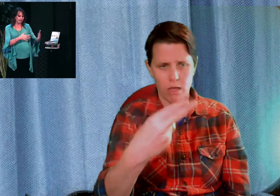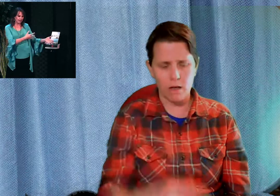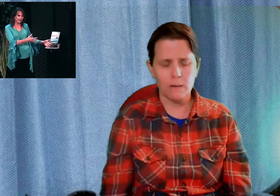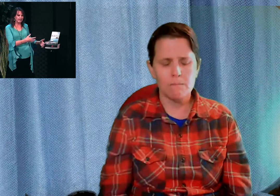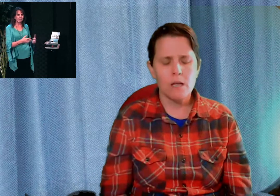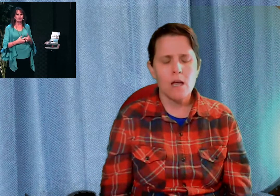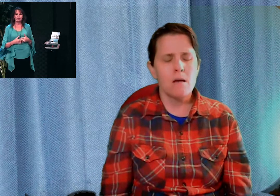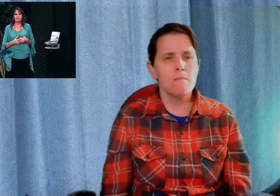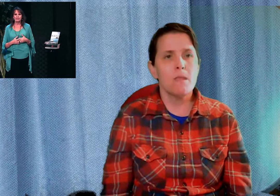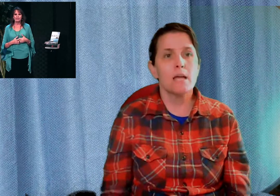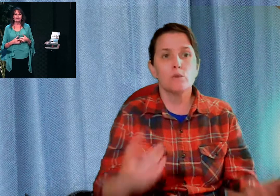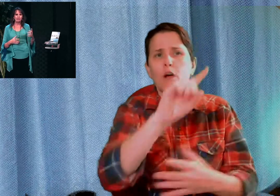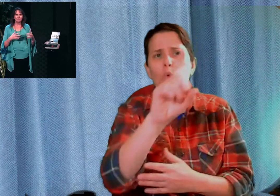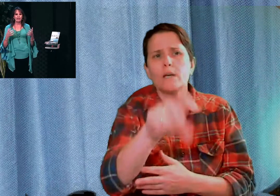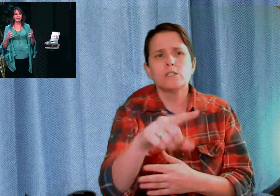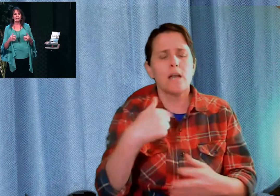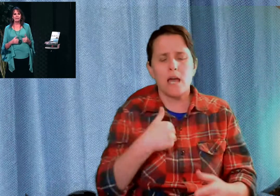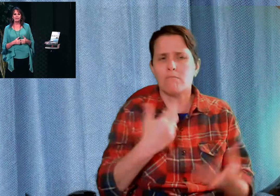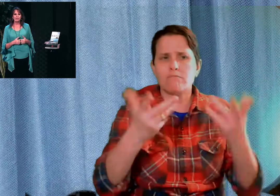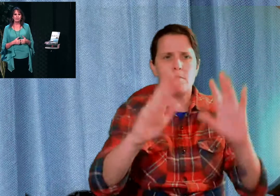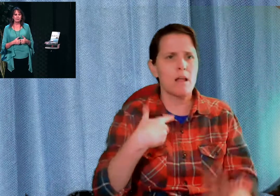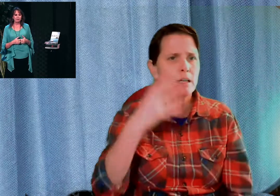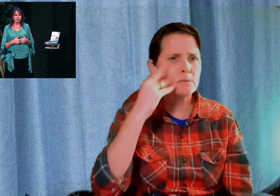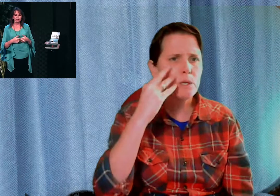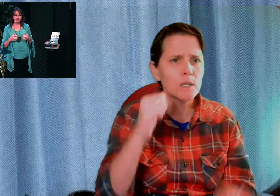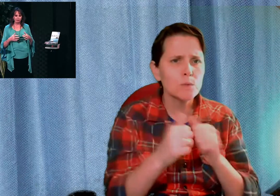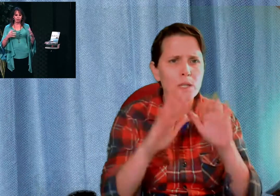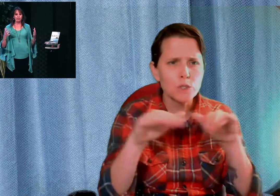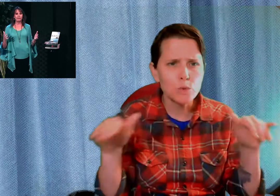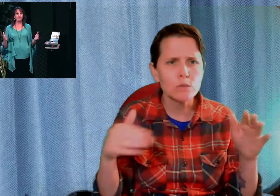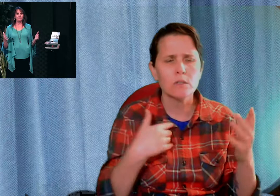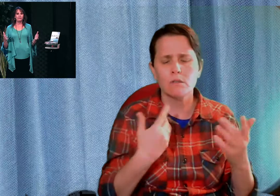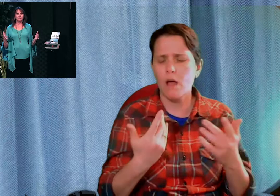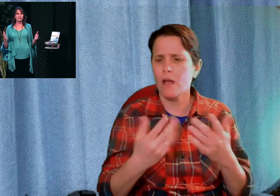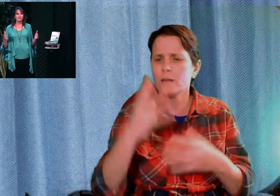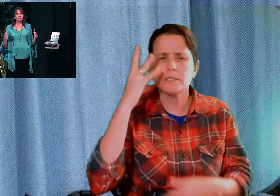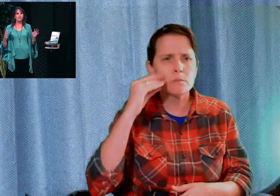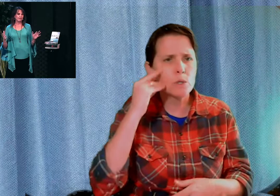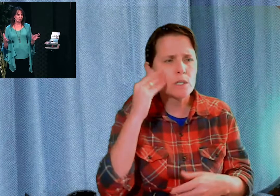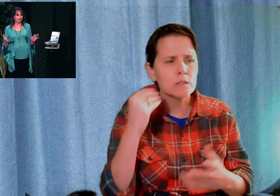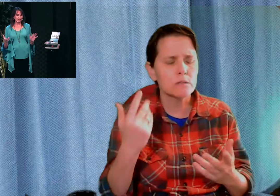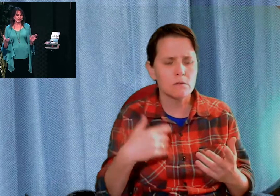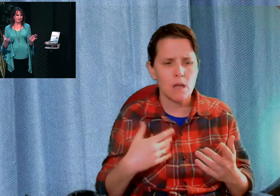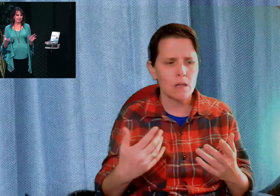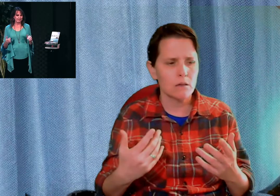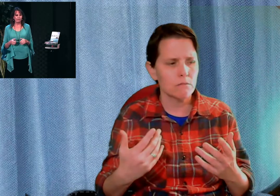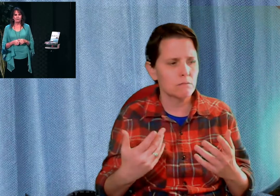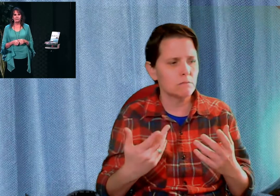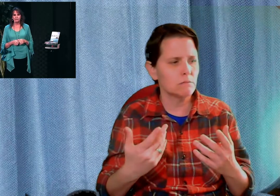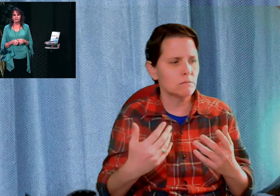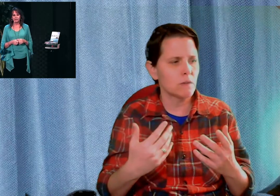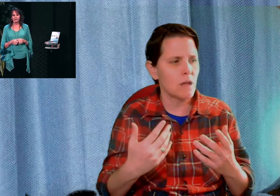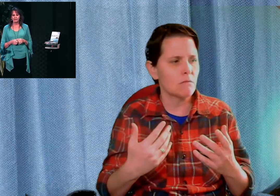I'd already had the experience with the kids. I've already had some experiences of doing life less stressed, if